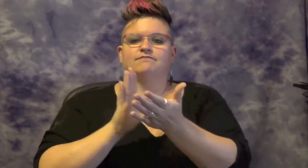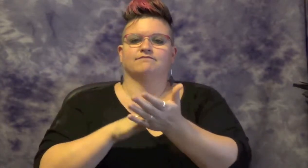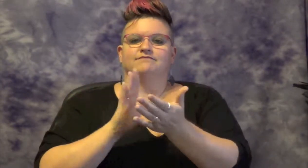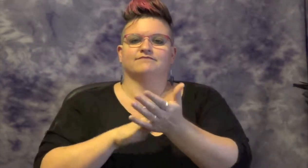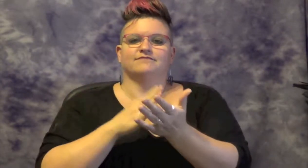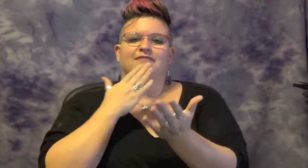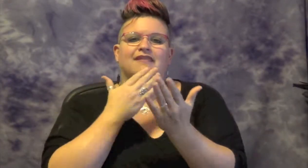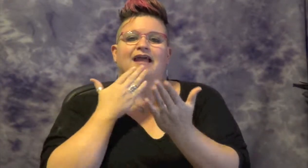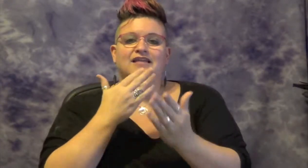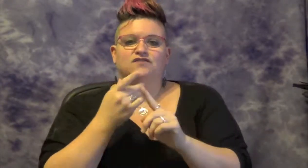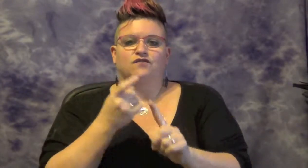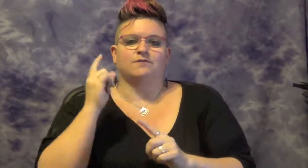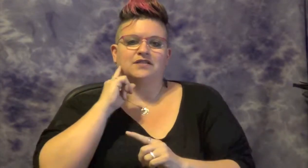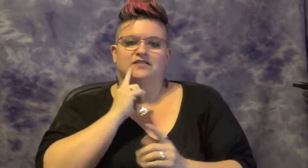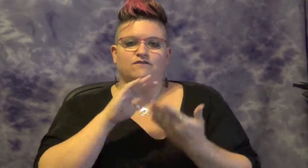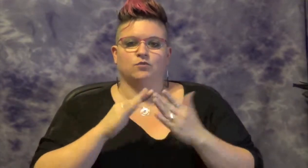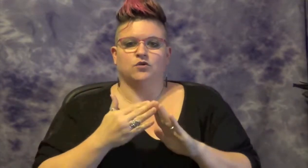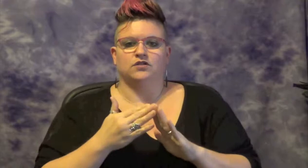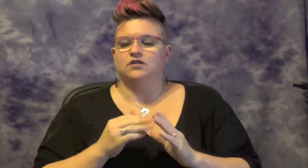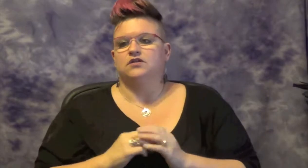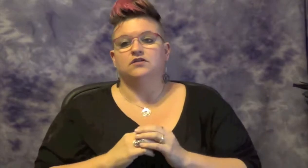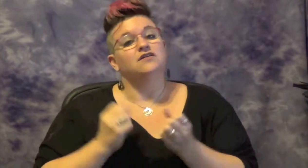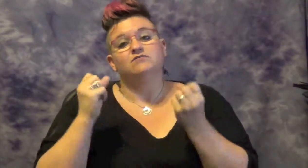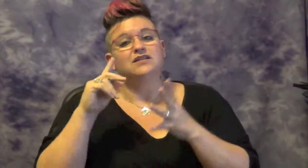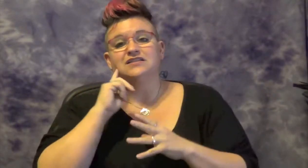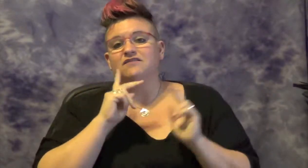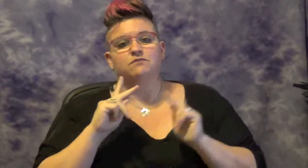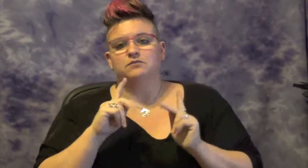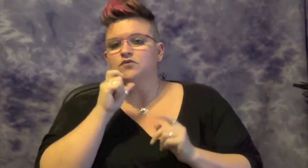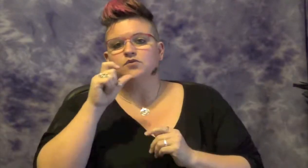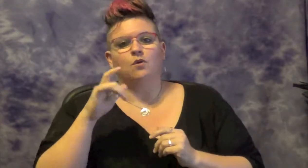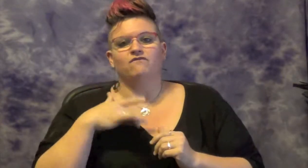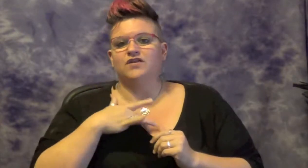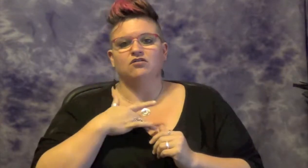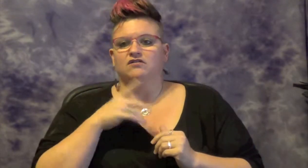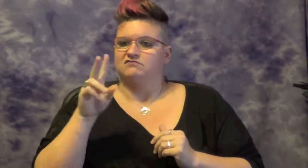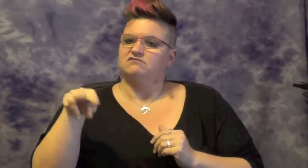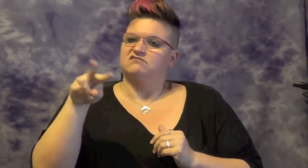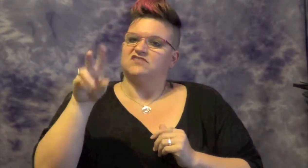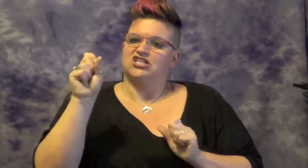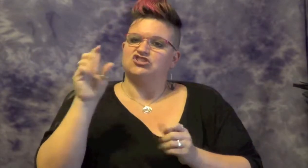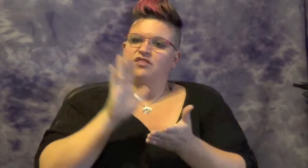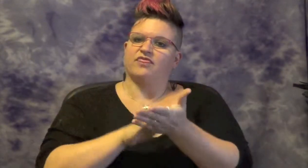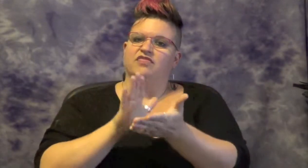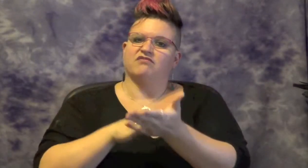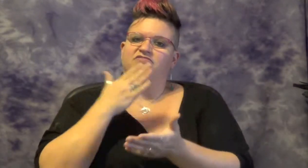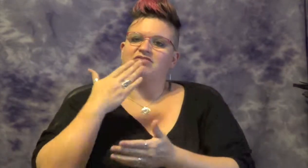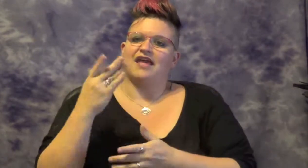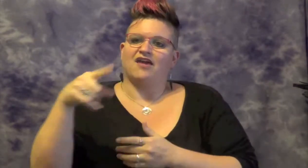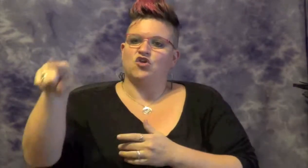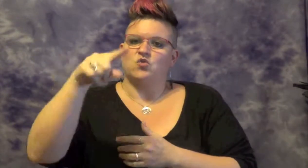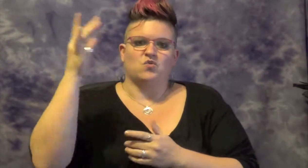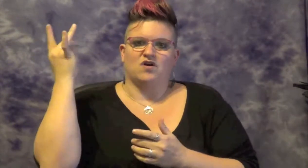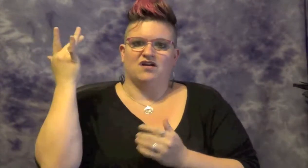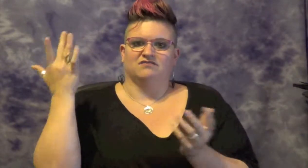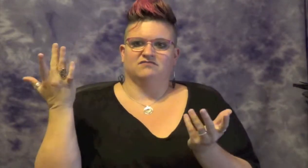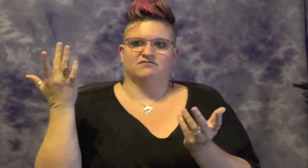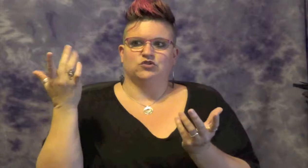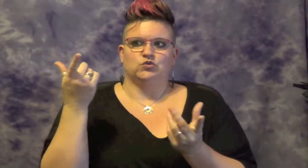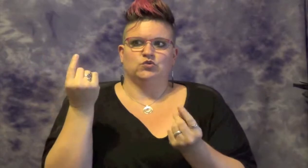want a lot of praise from the deaf community, but deaf people don't feel that praise is